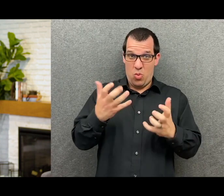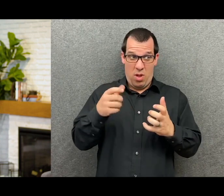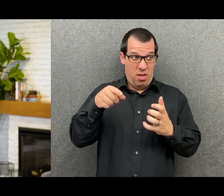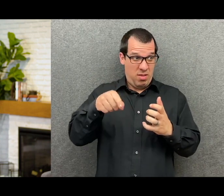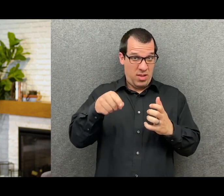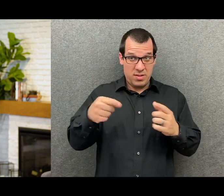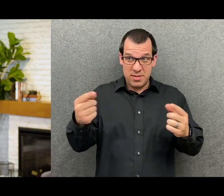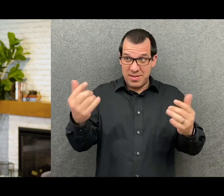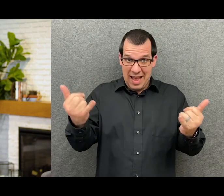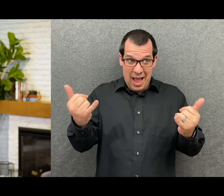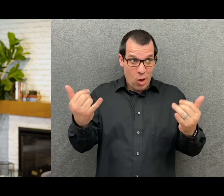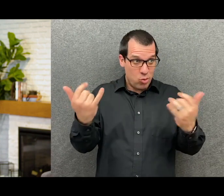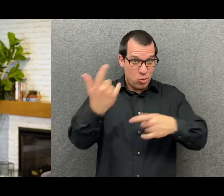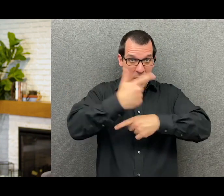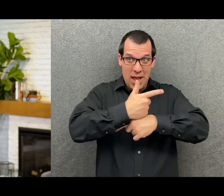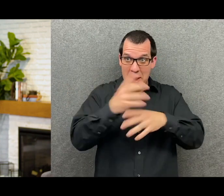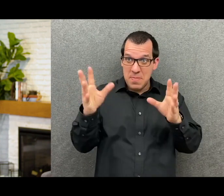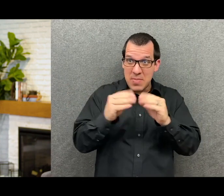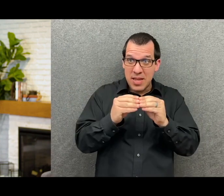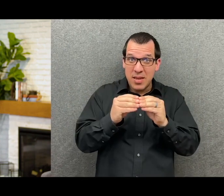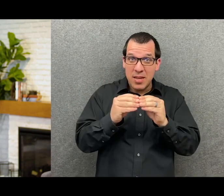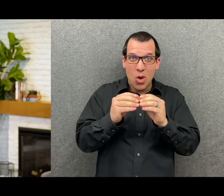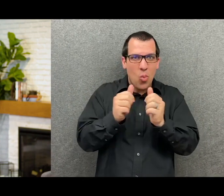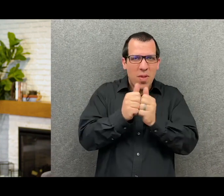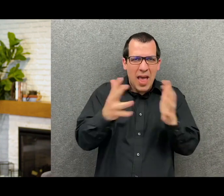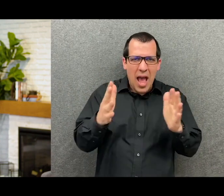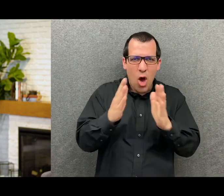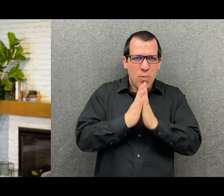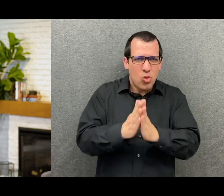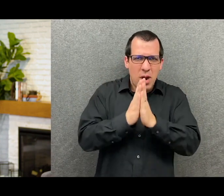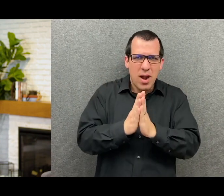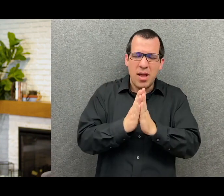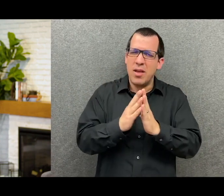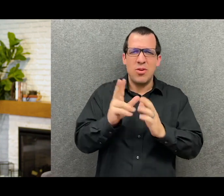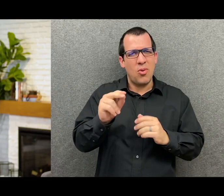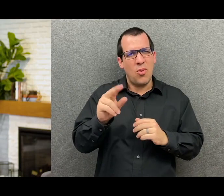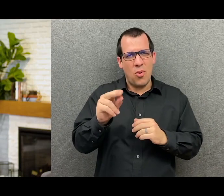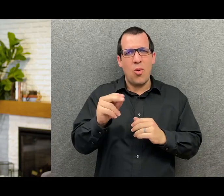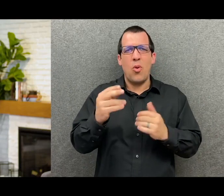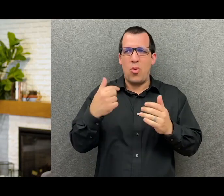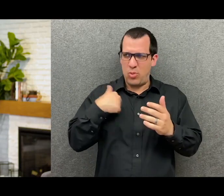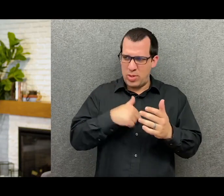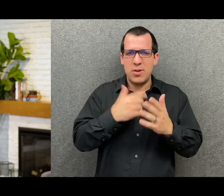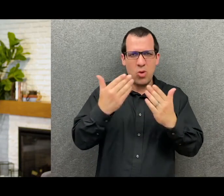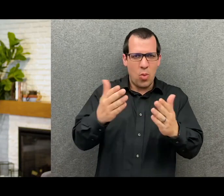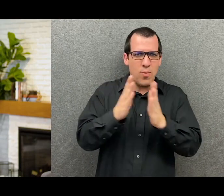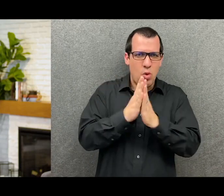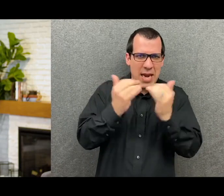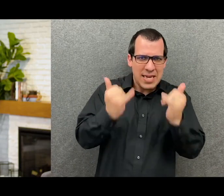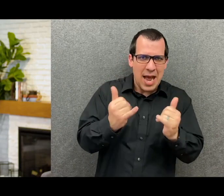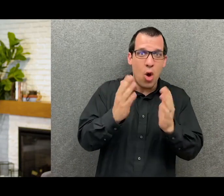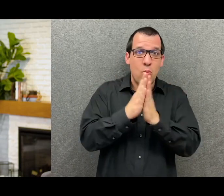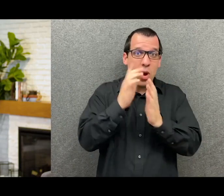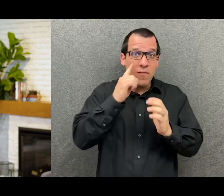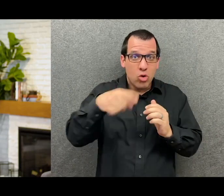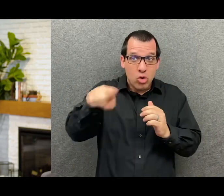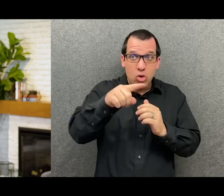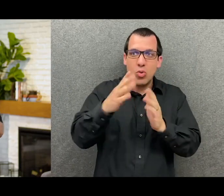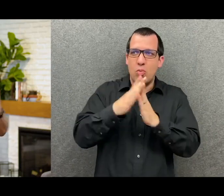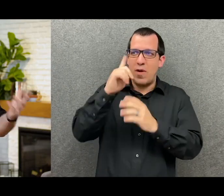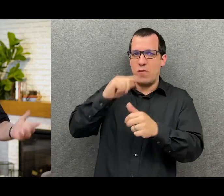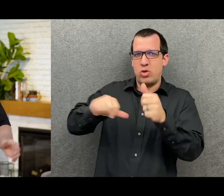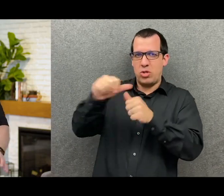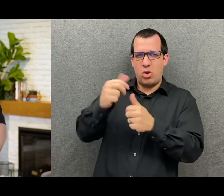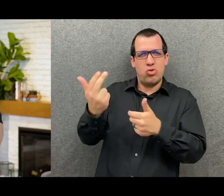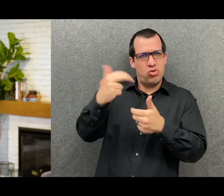this event with you, our partners, without praying right now. So we're going to pray for you. And we're going to pray for each